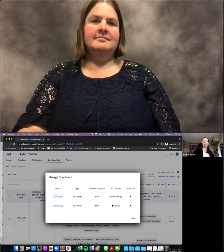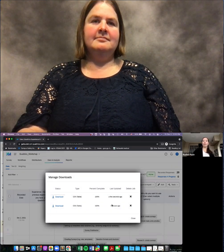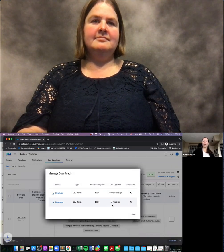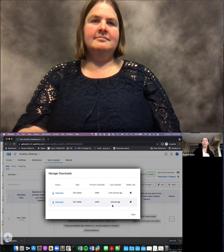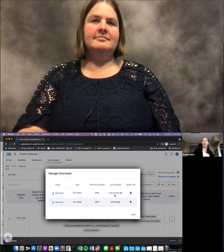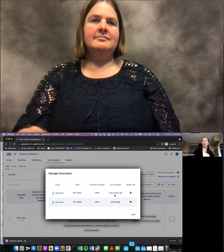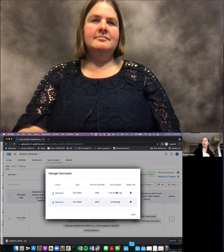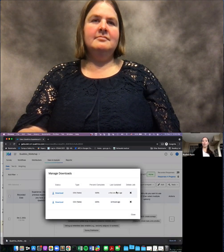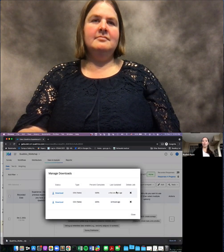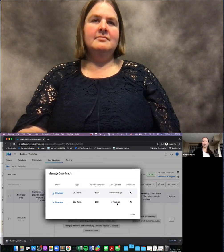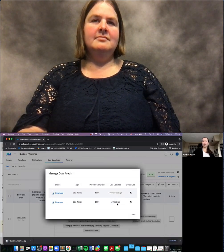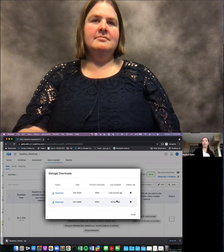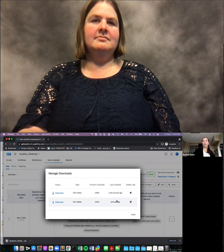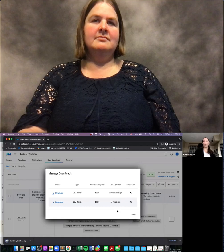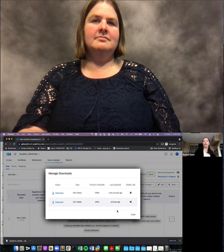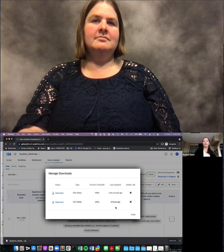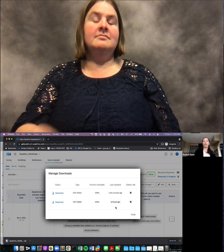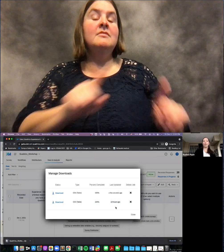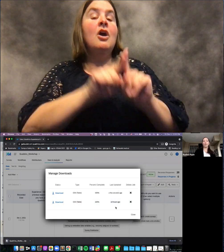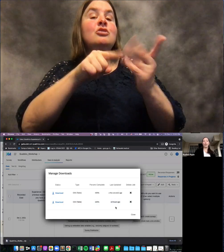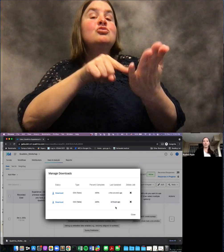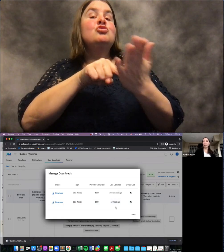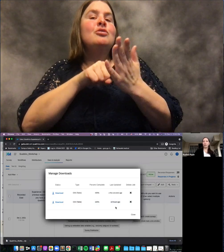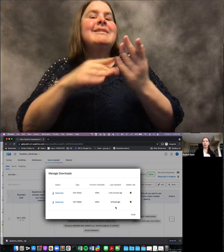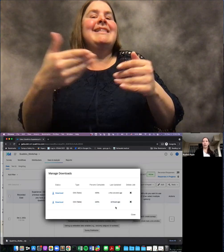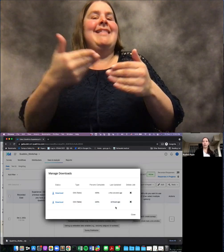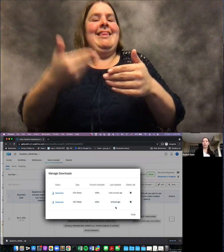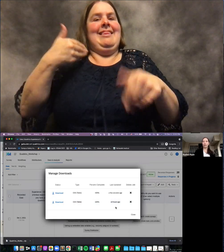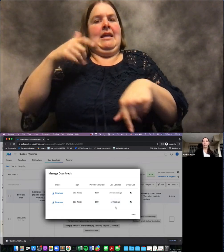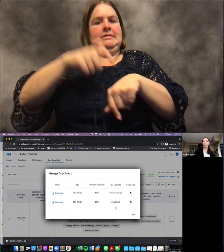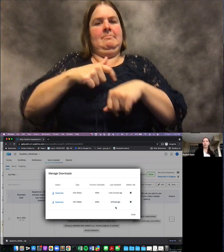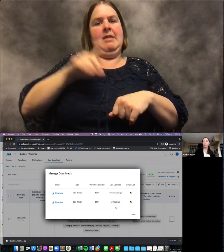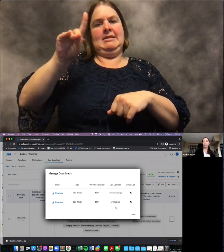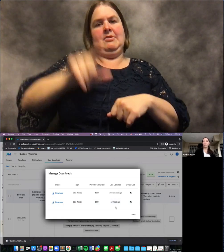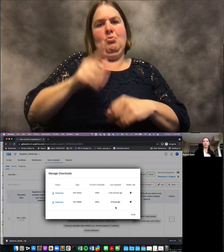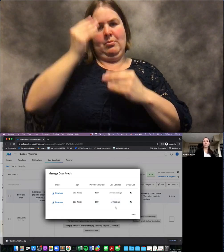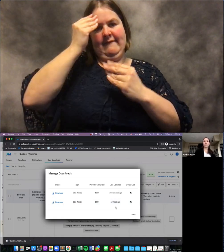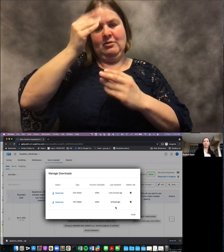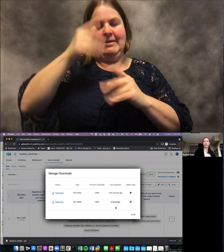It also tells you when the data was last downloaded.